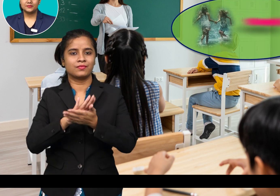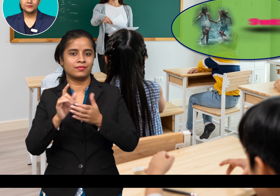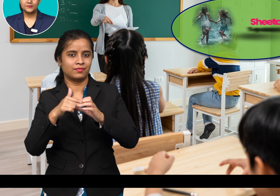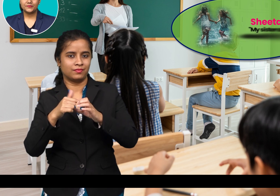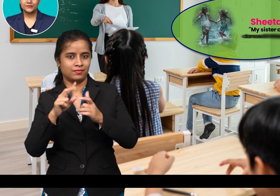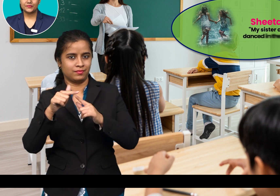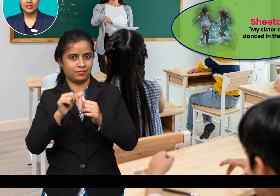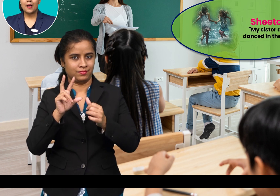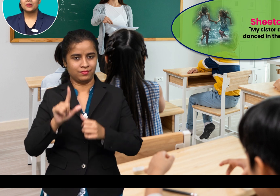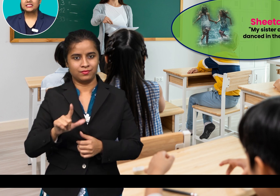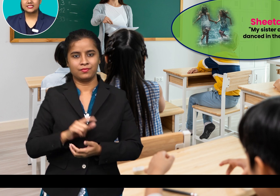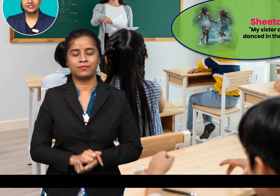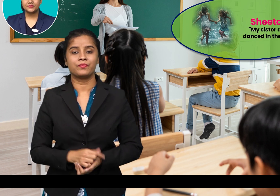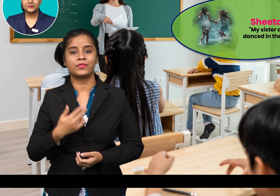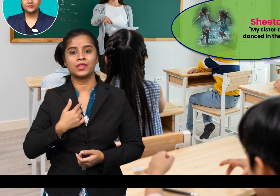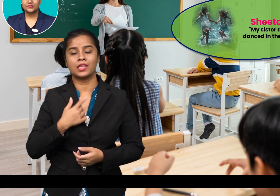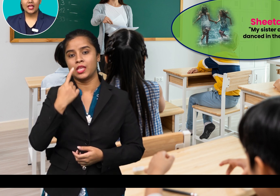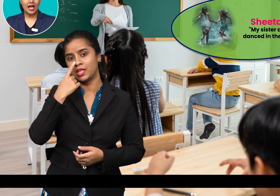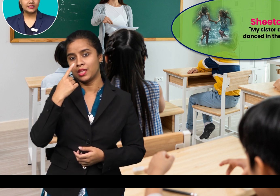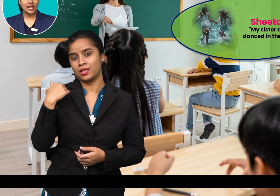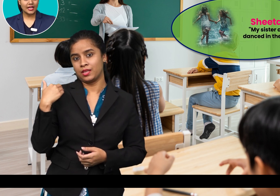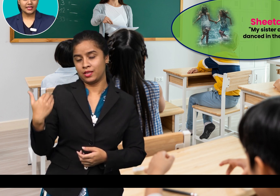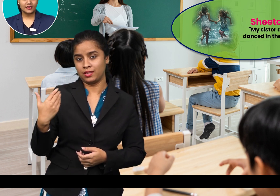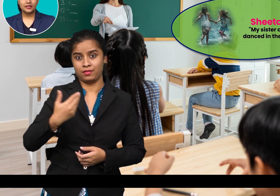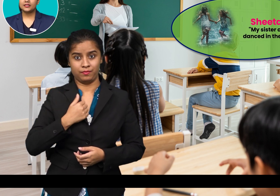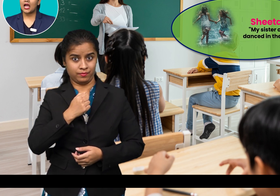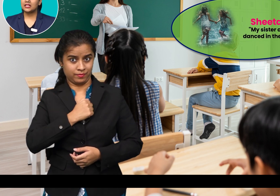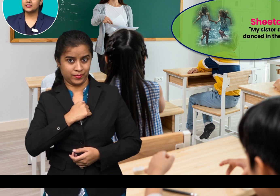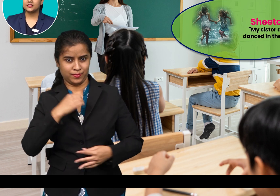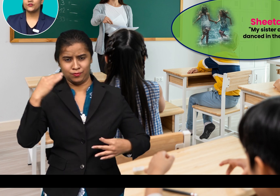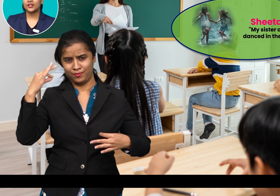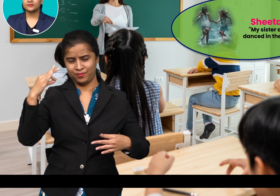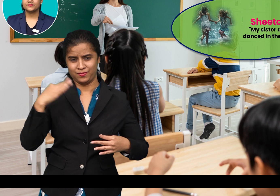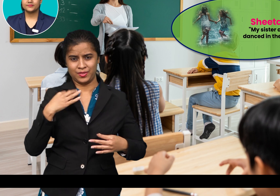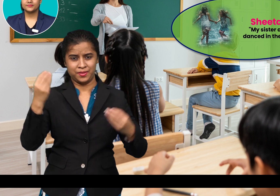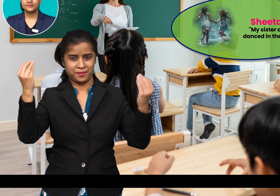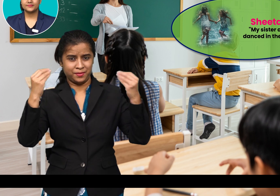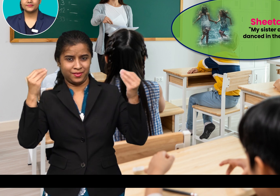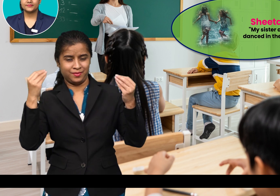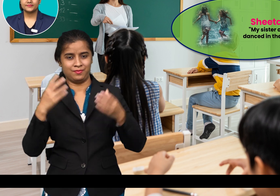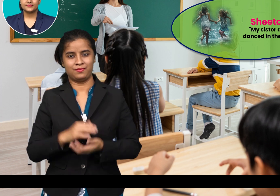Sheetal, my sister and I danced in the rain.